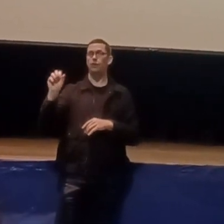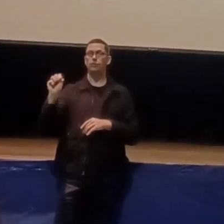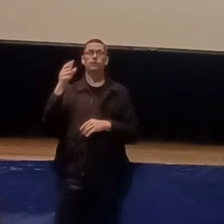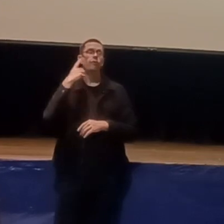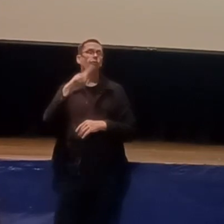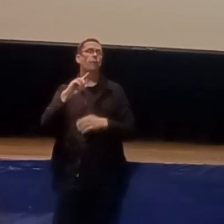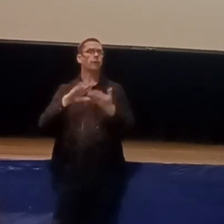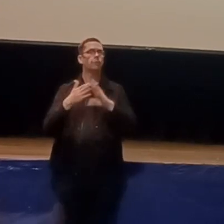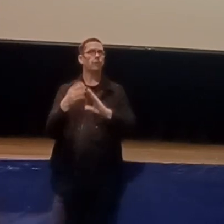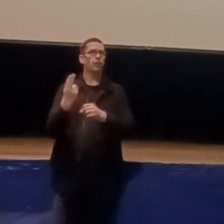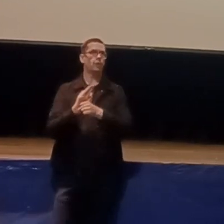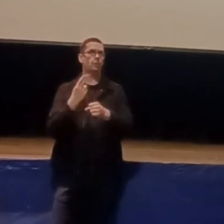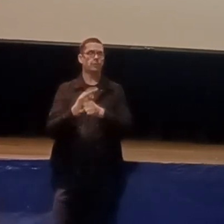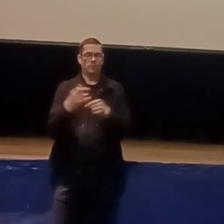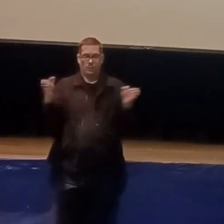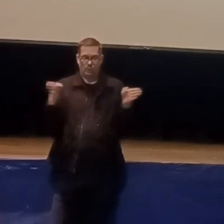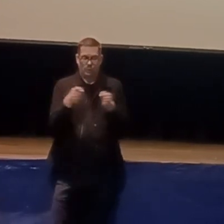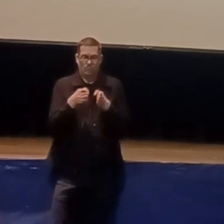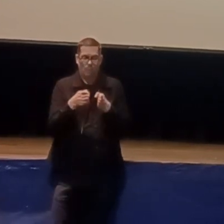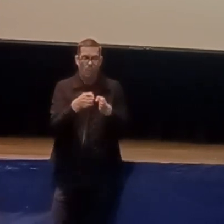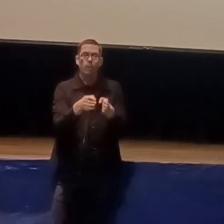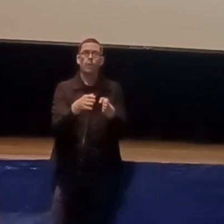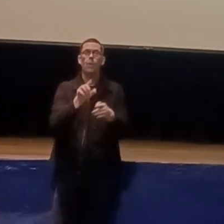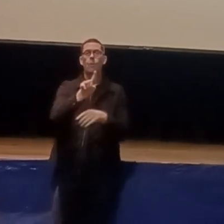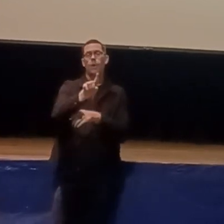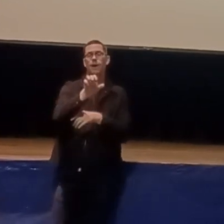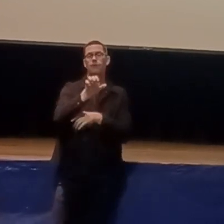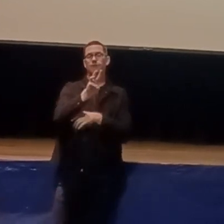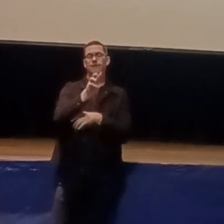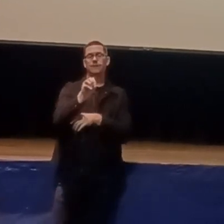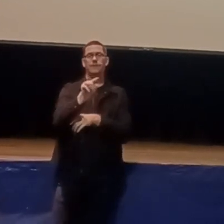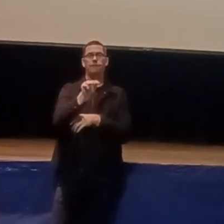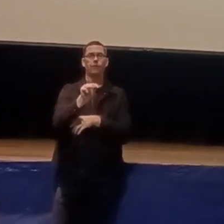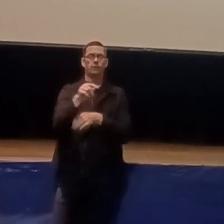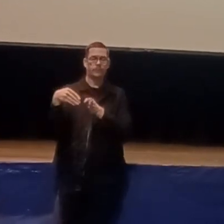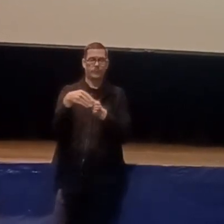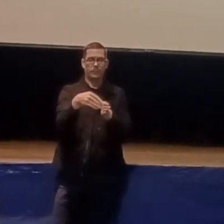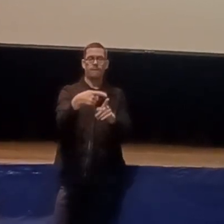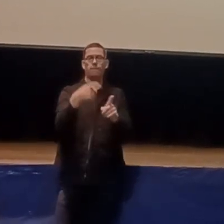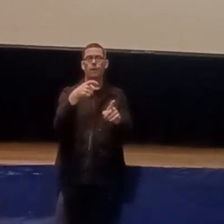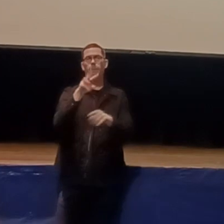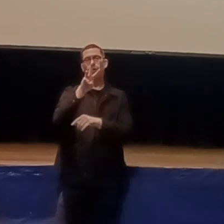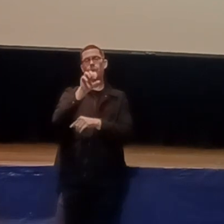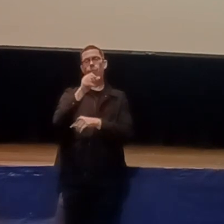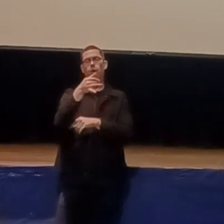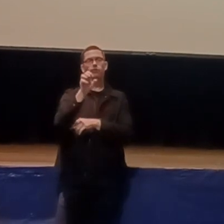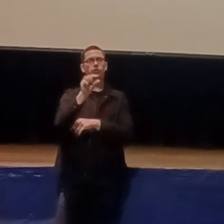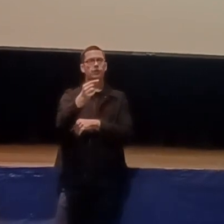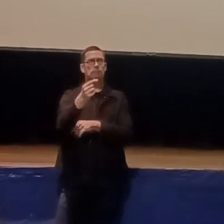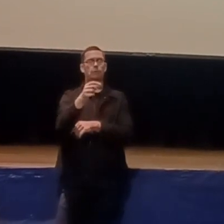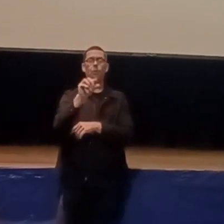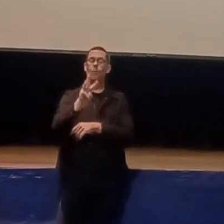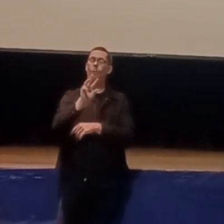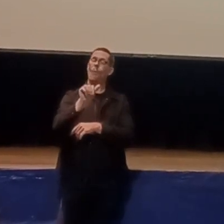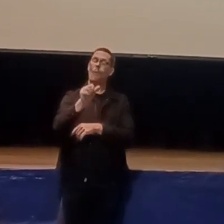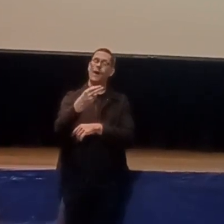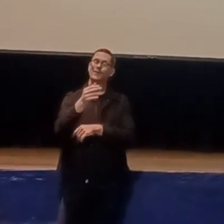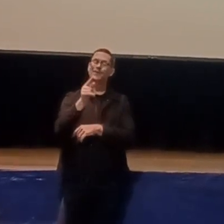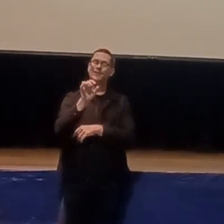the narrowest portion of which was a 160-foot depth parcel from Washington Street. But